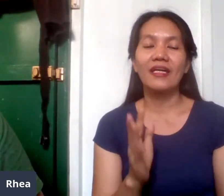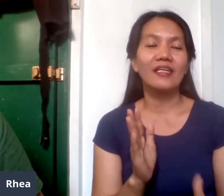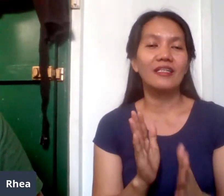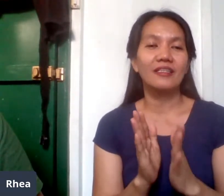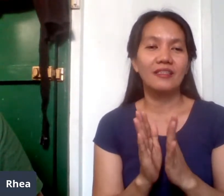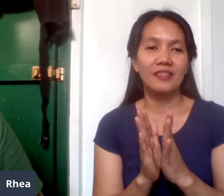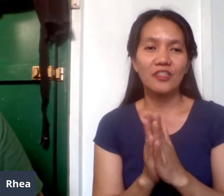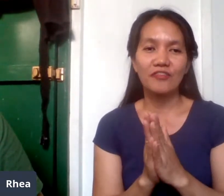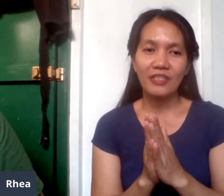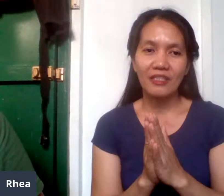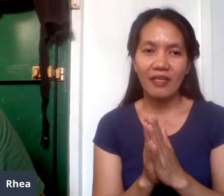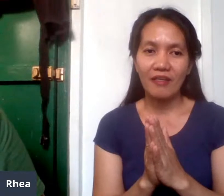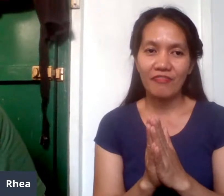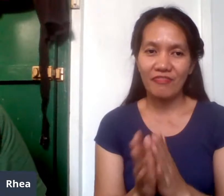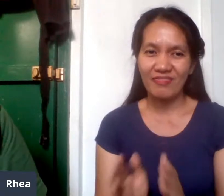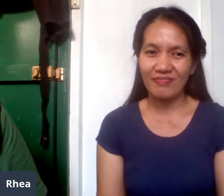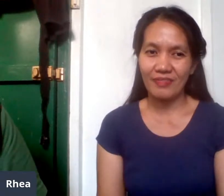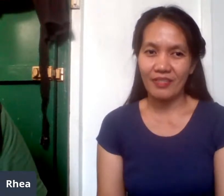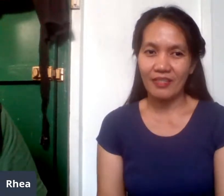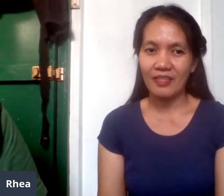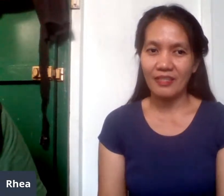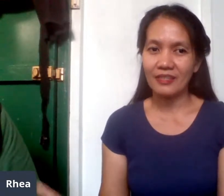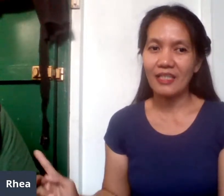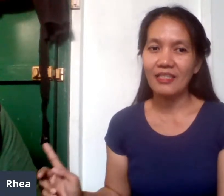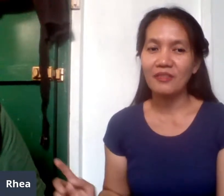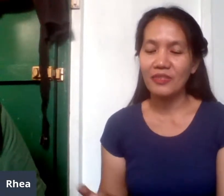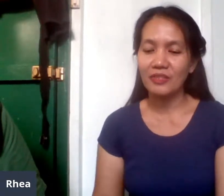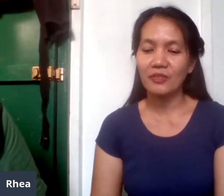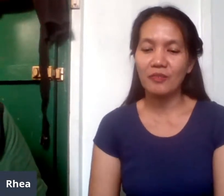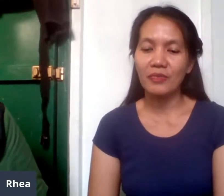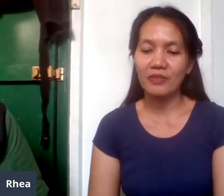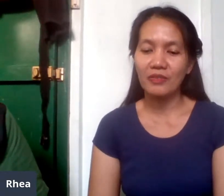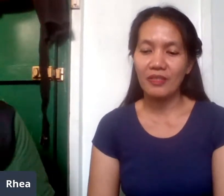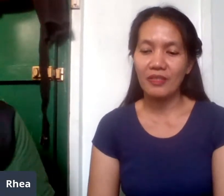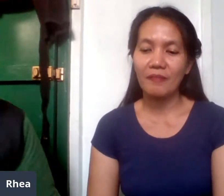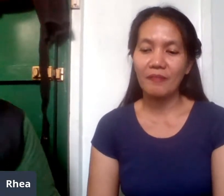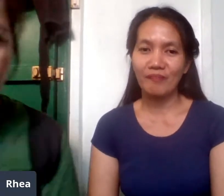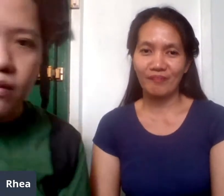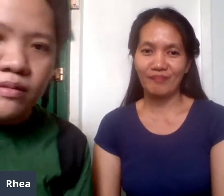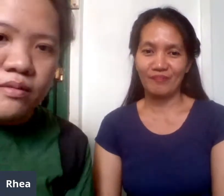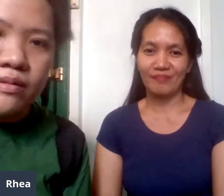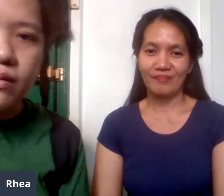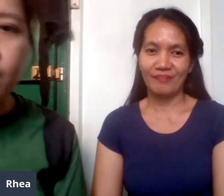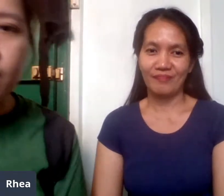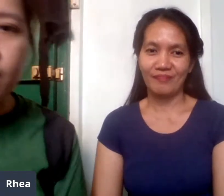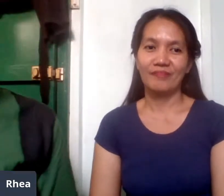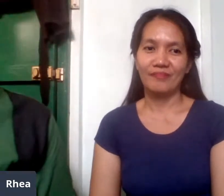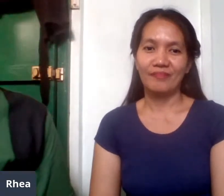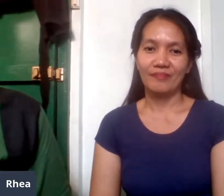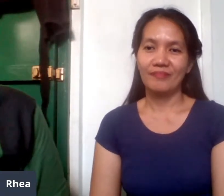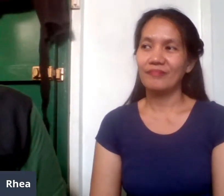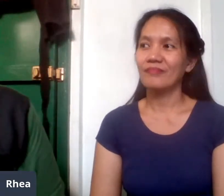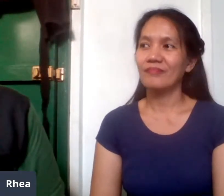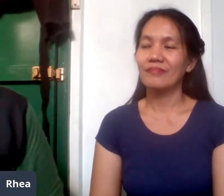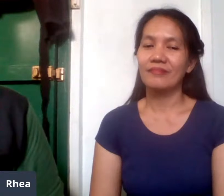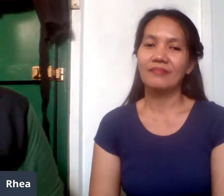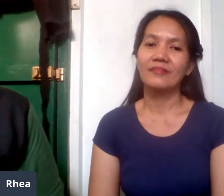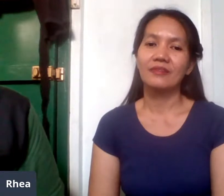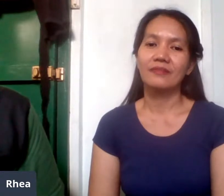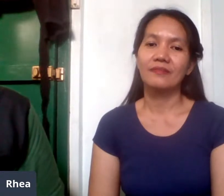high school. Both a teacher for the deaf and the sign language interpreter.